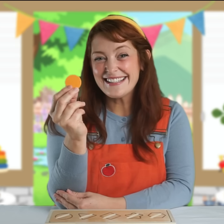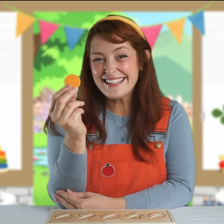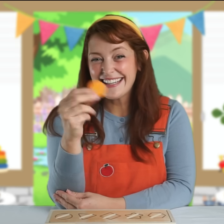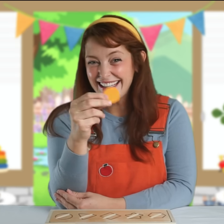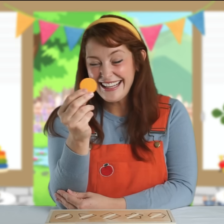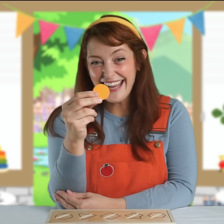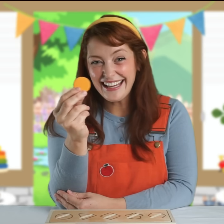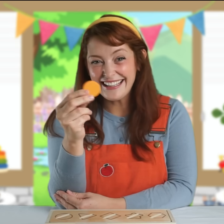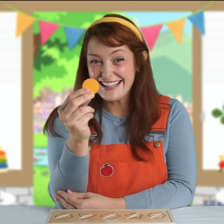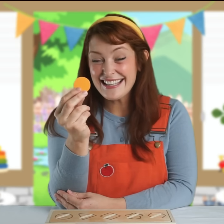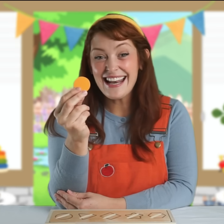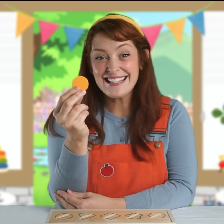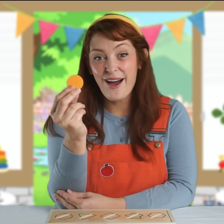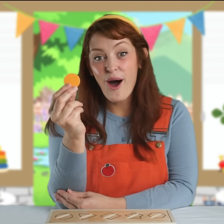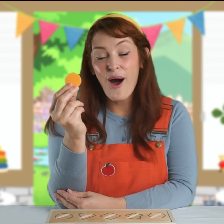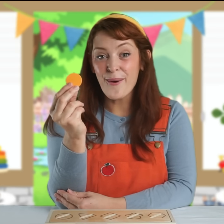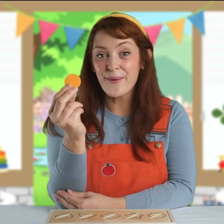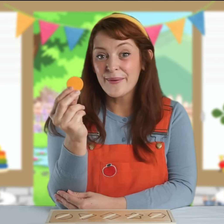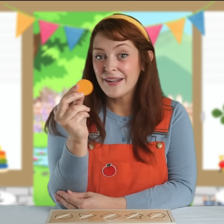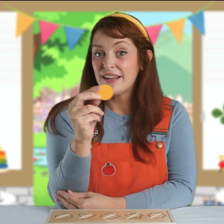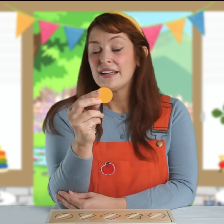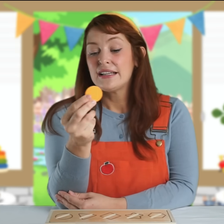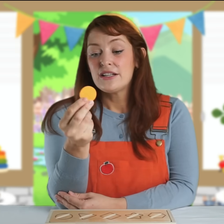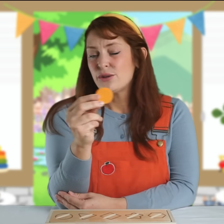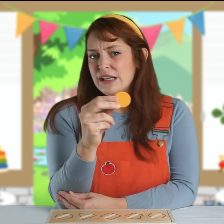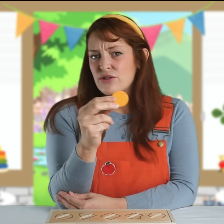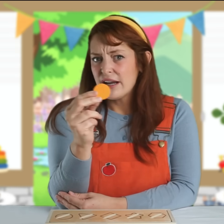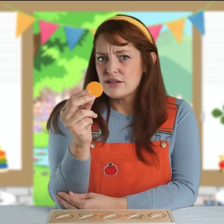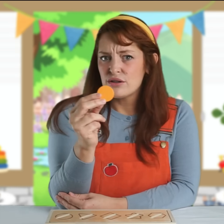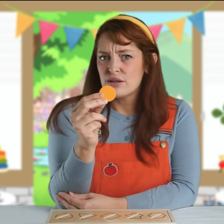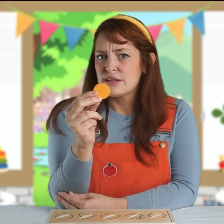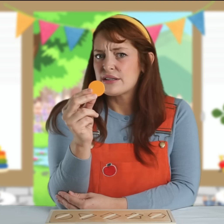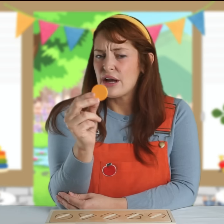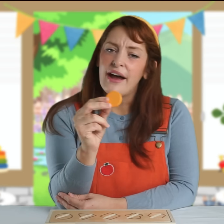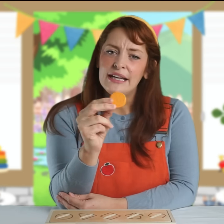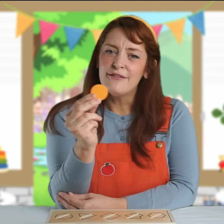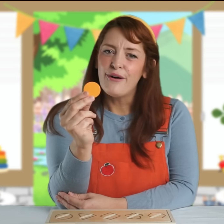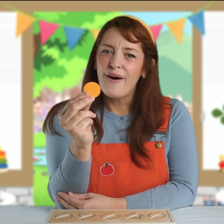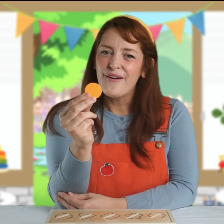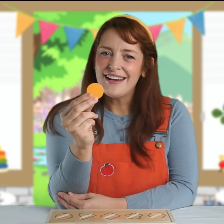orange. Yeah, that's the letter O. Shall we try and do the sign for